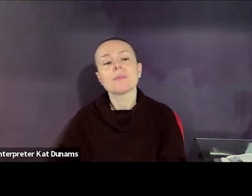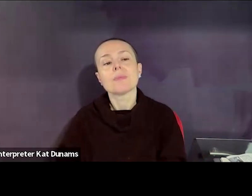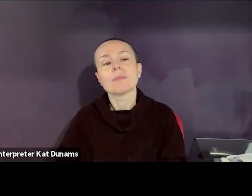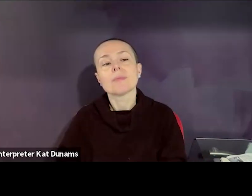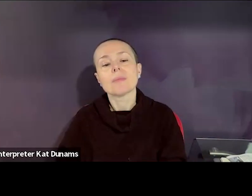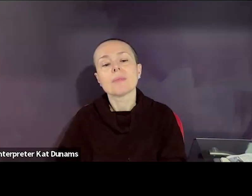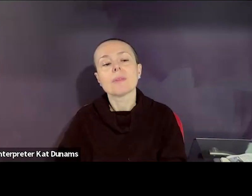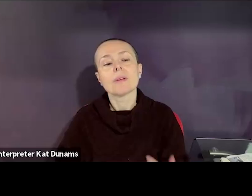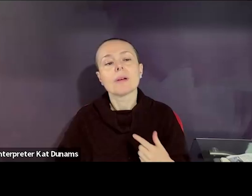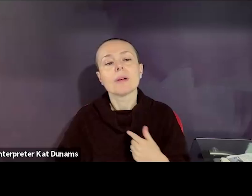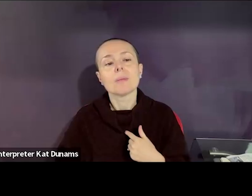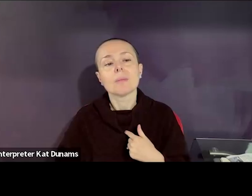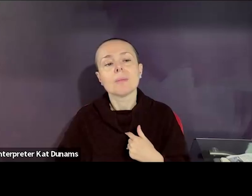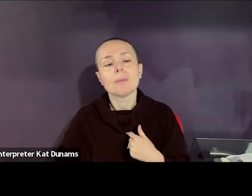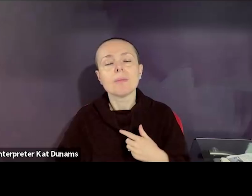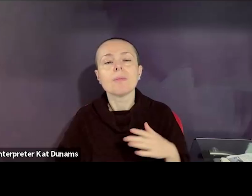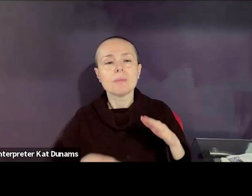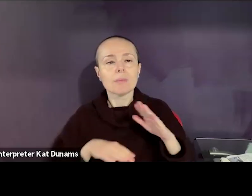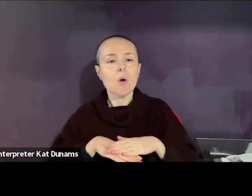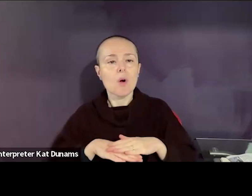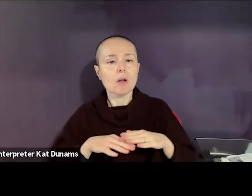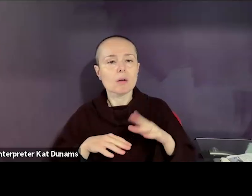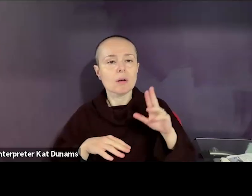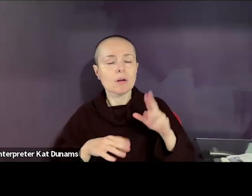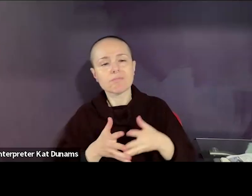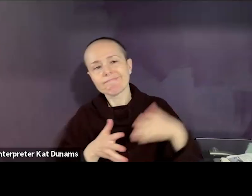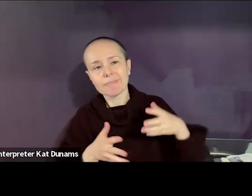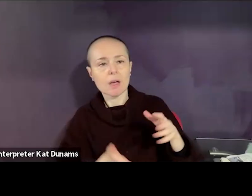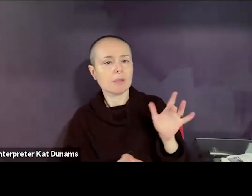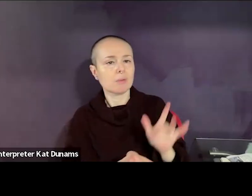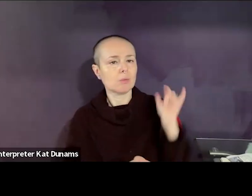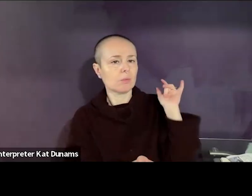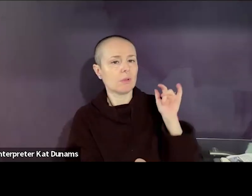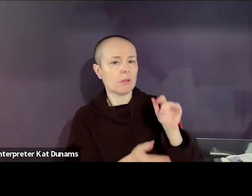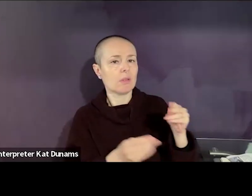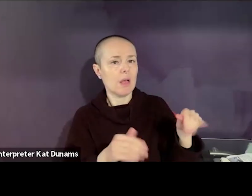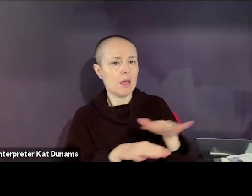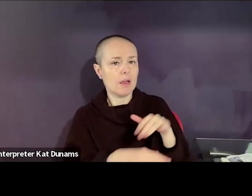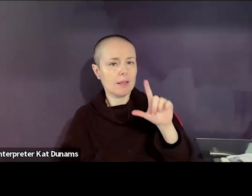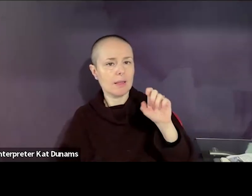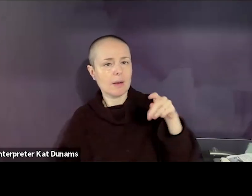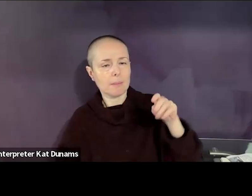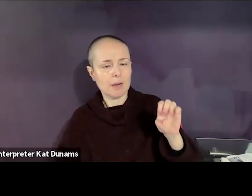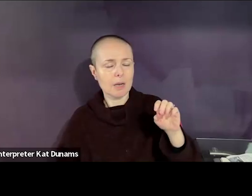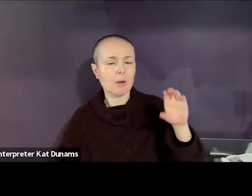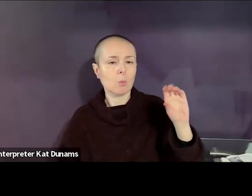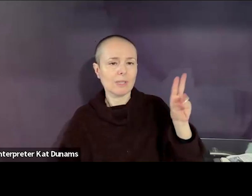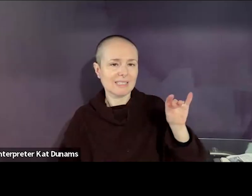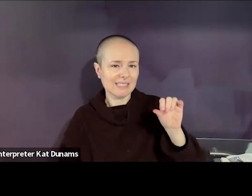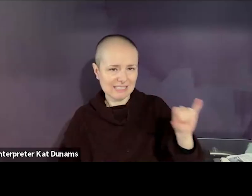I am on the lands, on the unceded, stolen lands of the Lenape, Munsee, and Canarsie people,